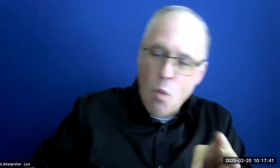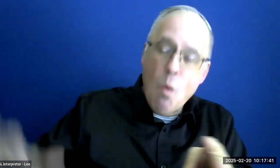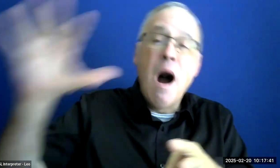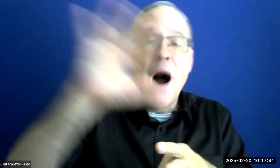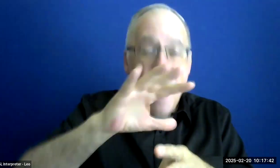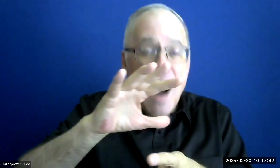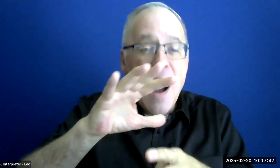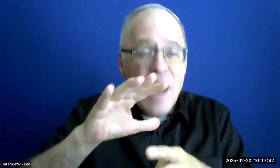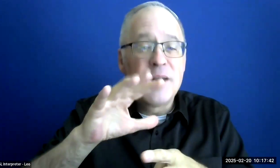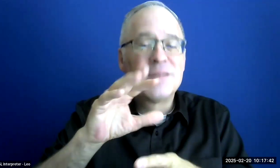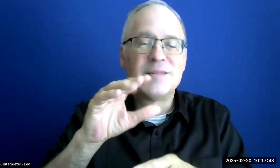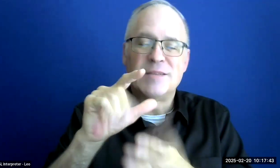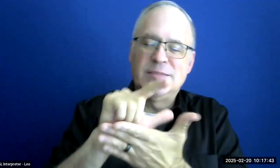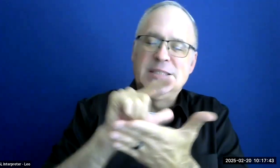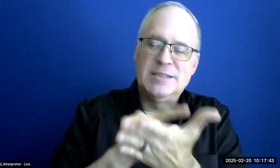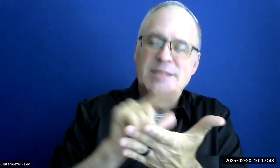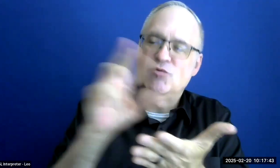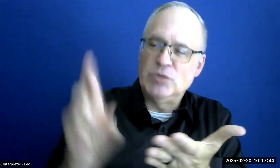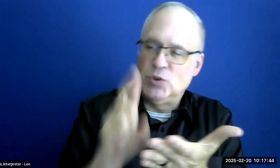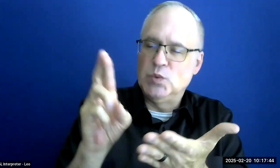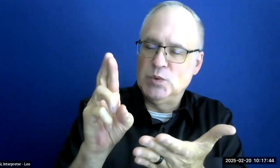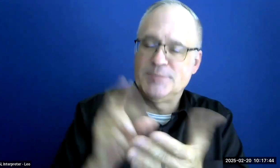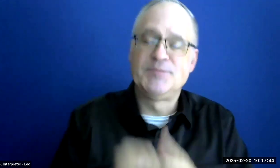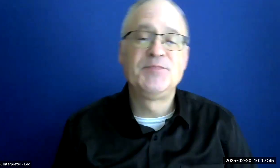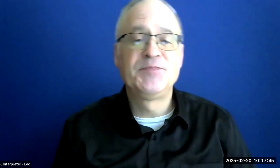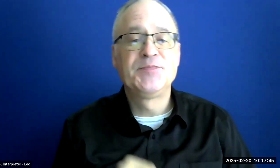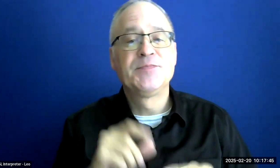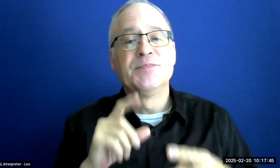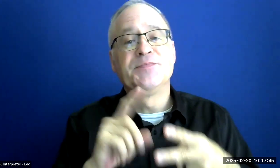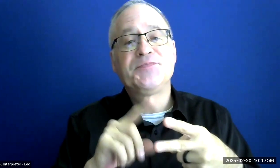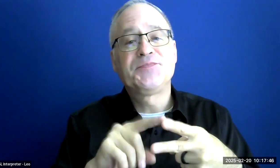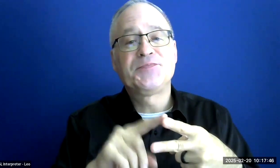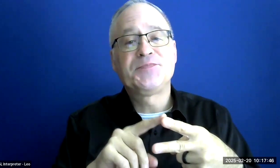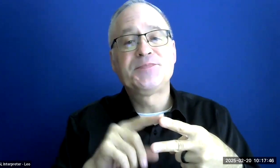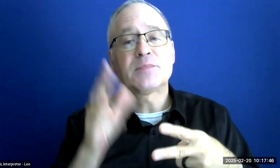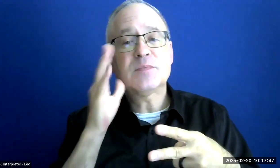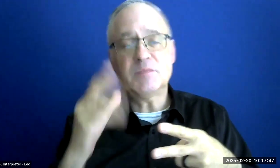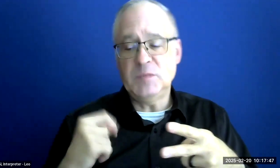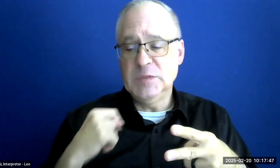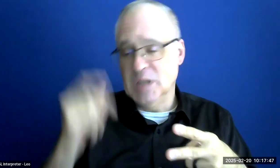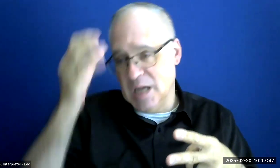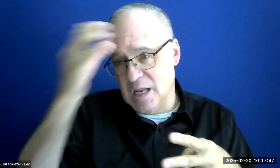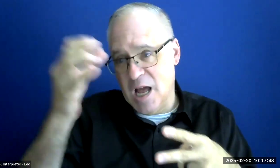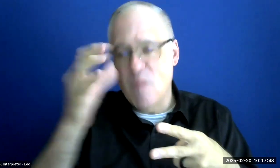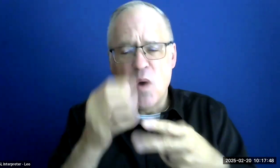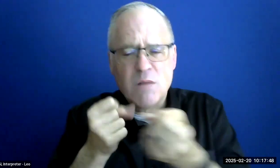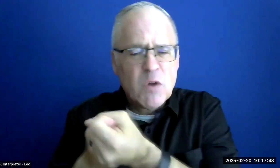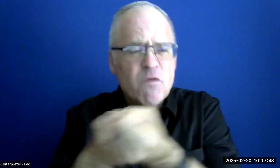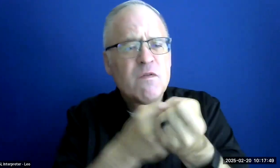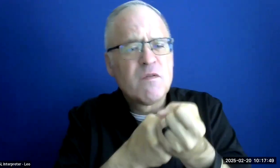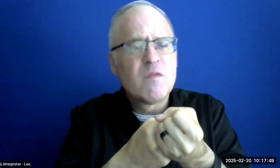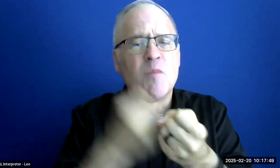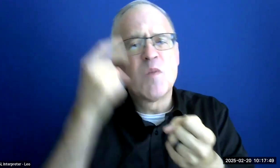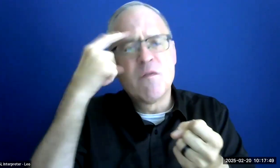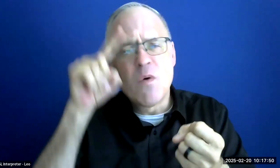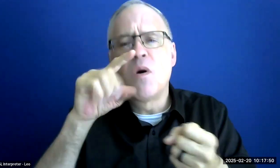talk about both. As a theological concept, regionalization affirms that the primary venue for making collective decisions